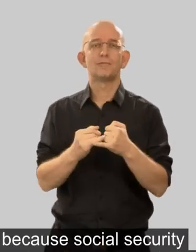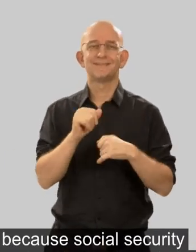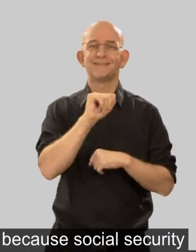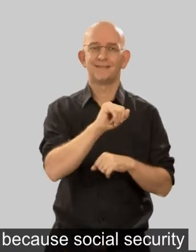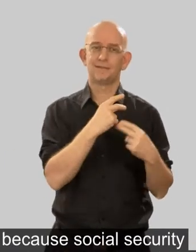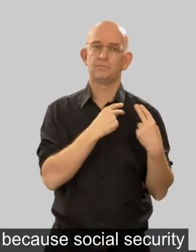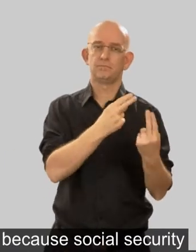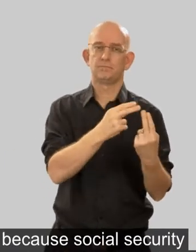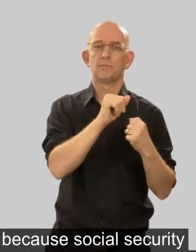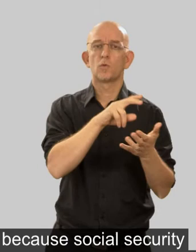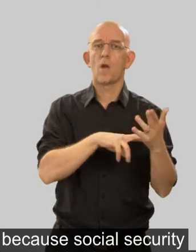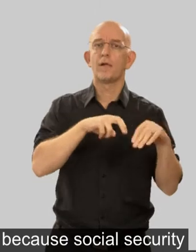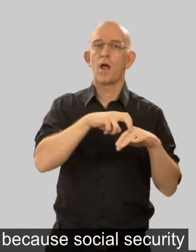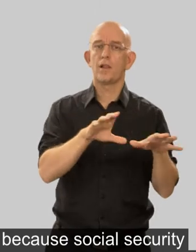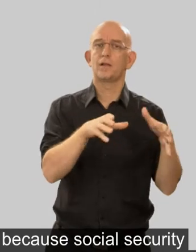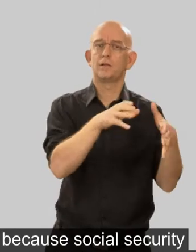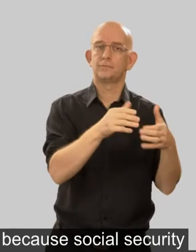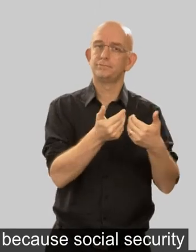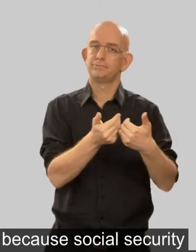because social security is devolved in Northern Ireland.